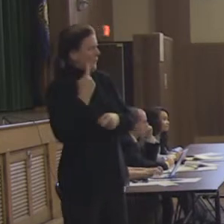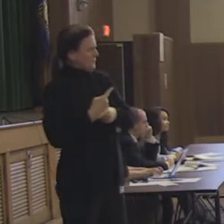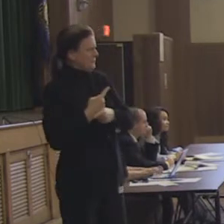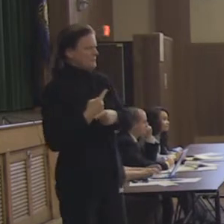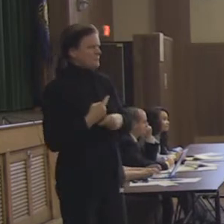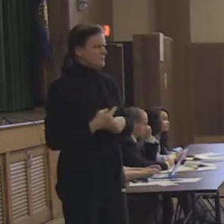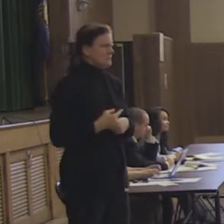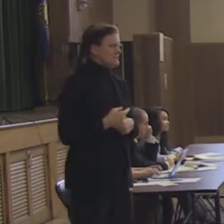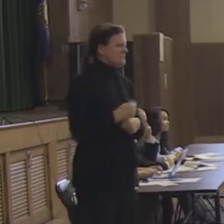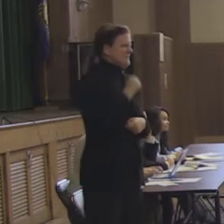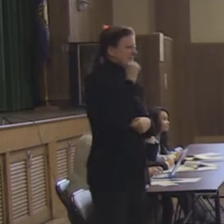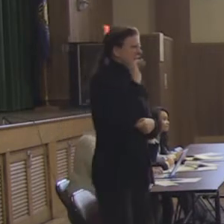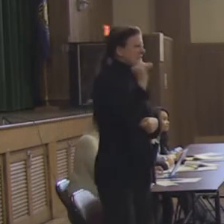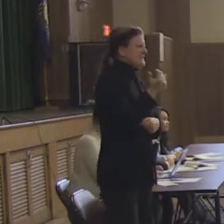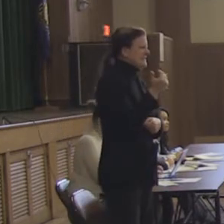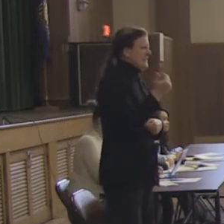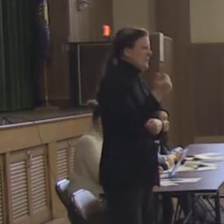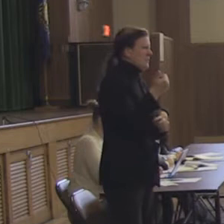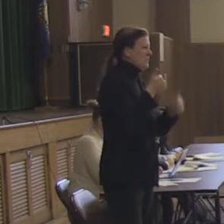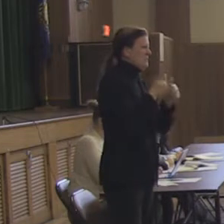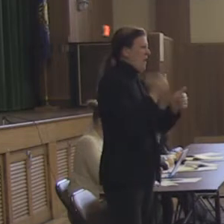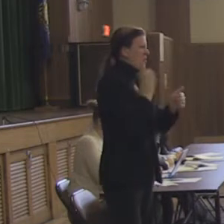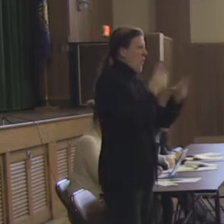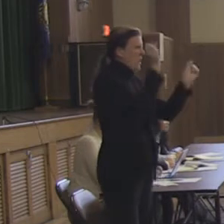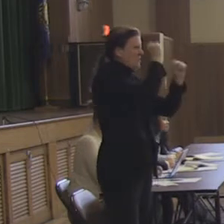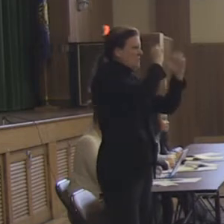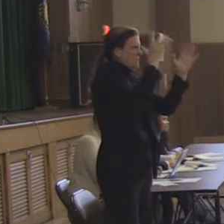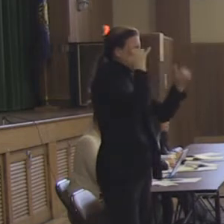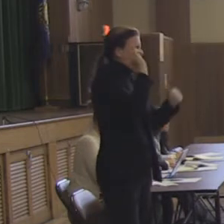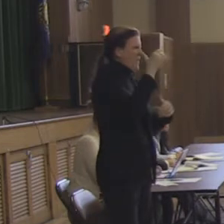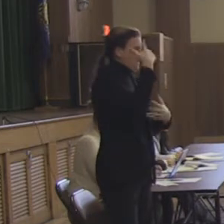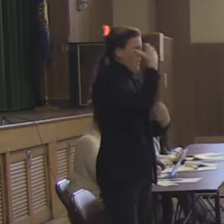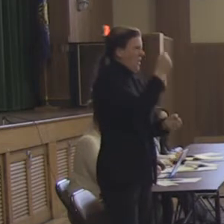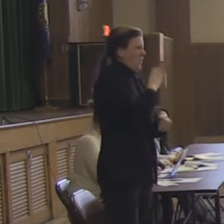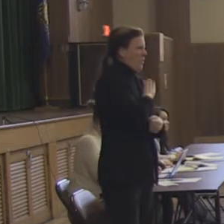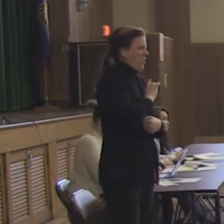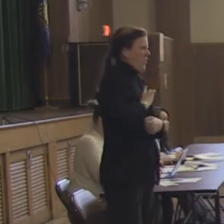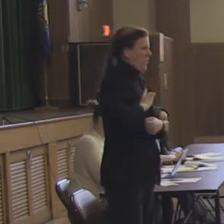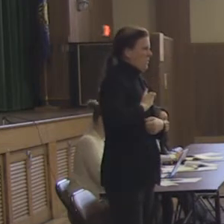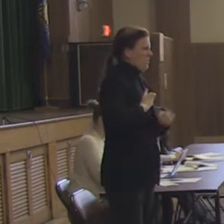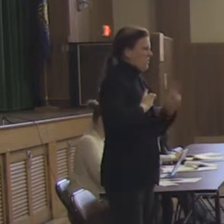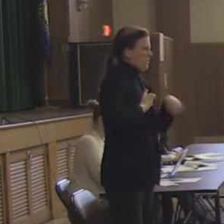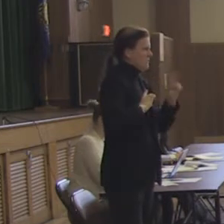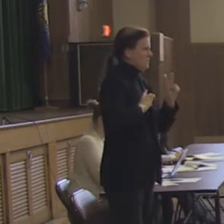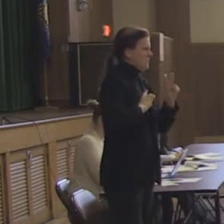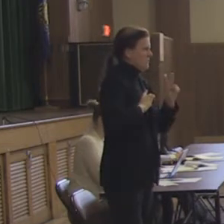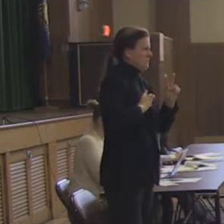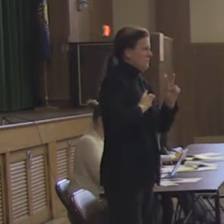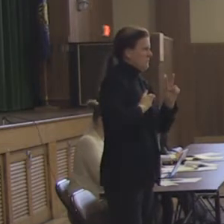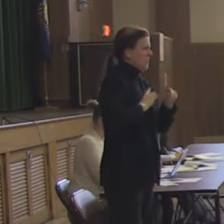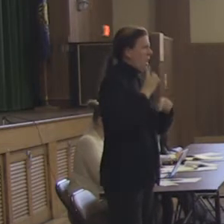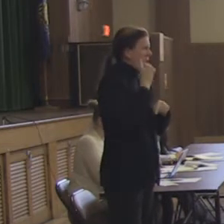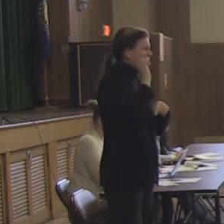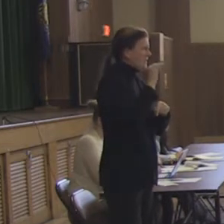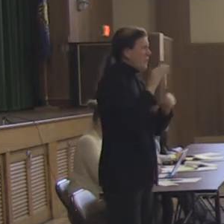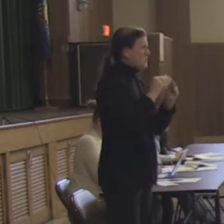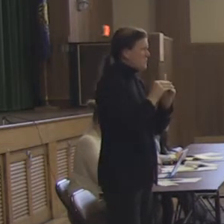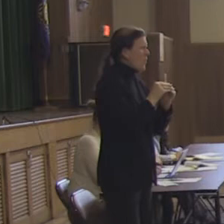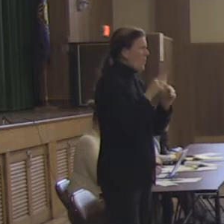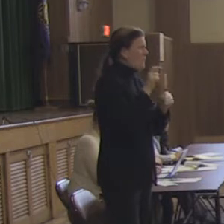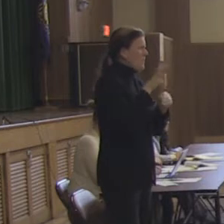law, but that really was not what we understood the intent of the law to be, that it was going to be a quasi-public